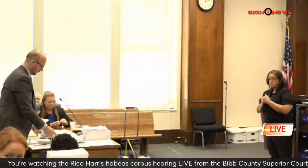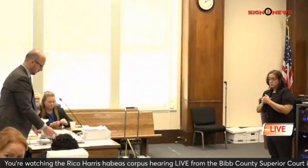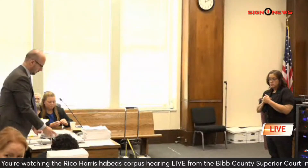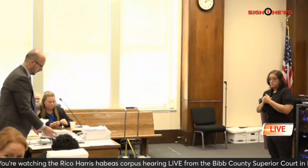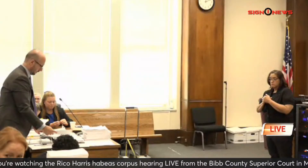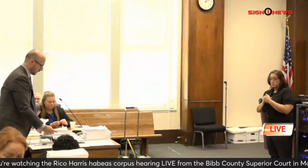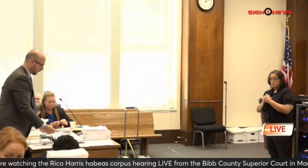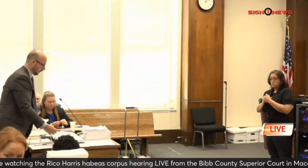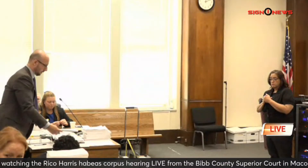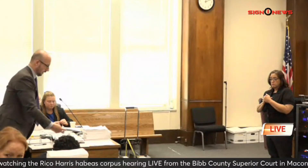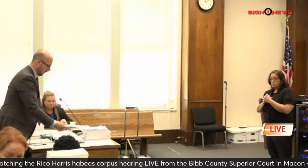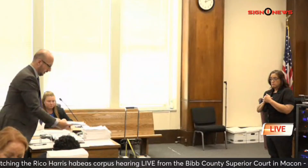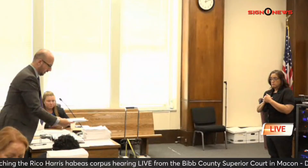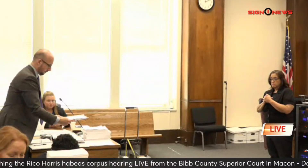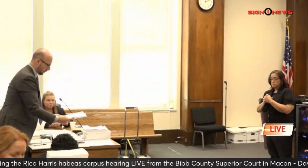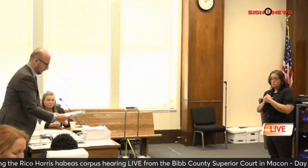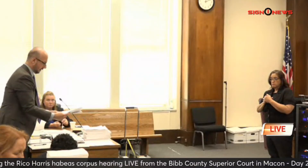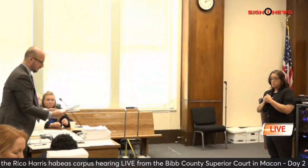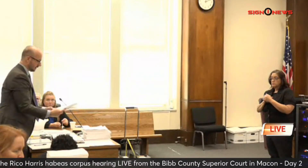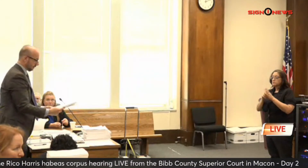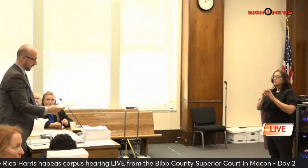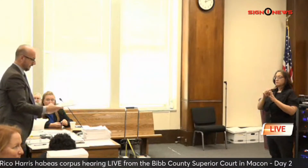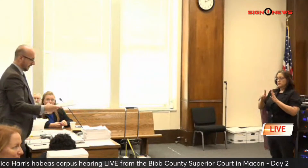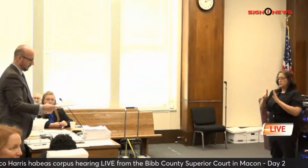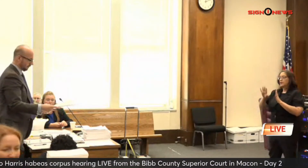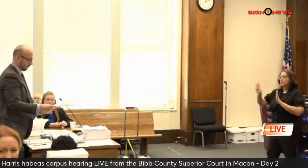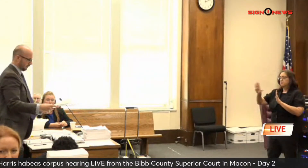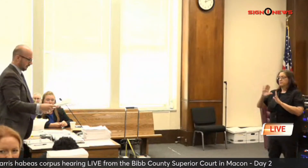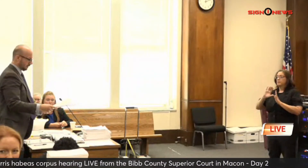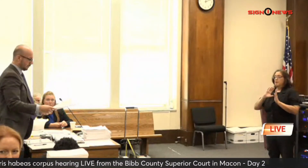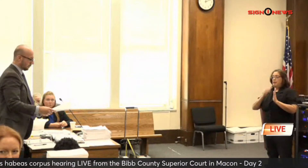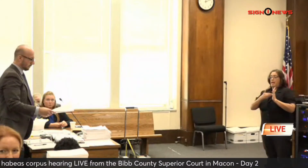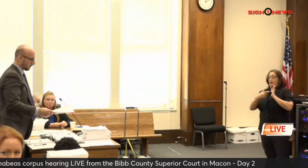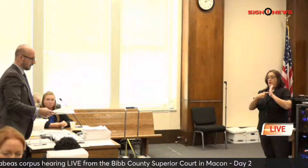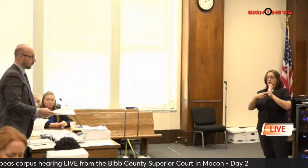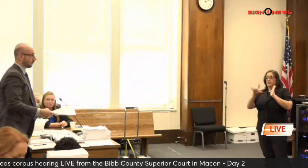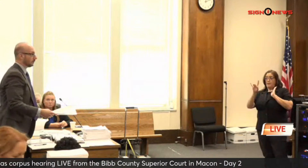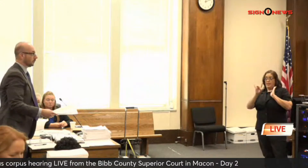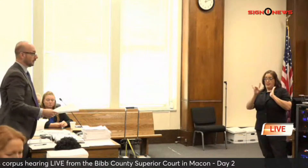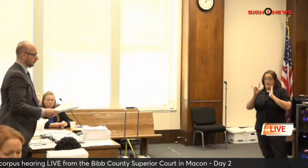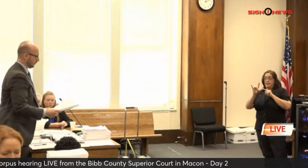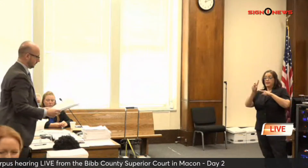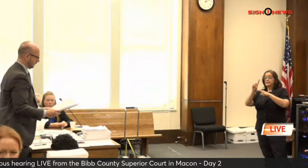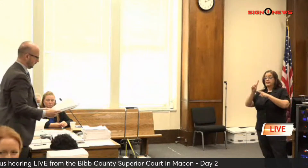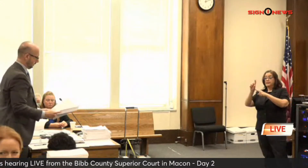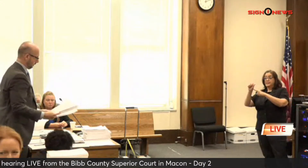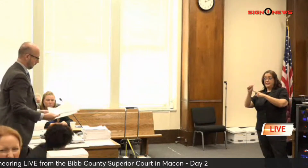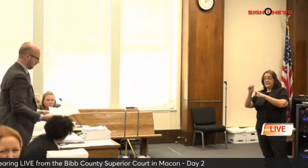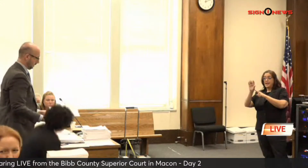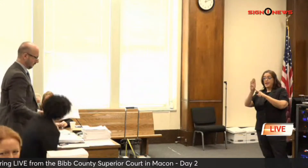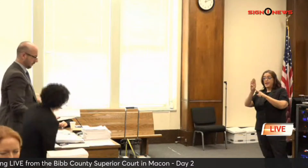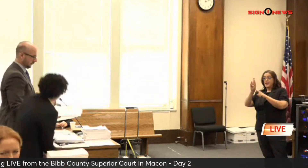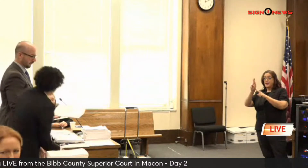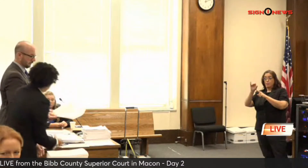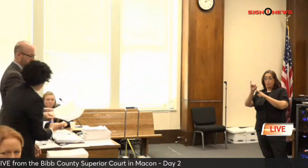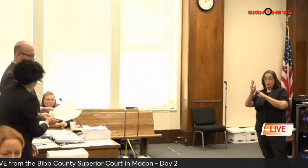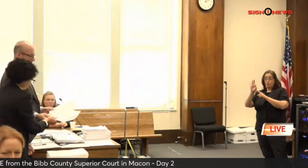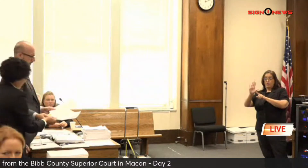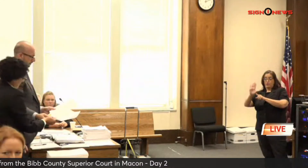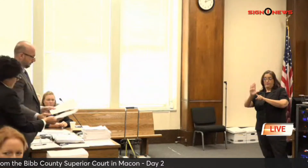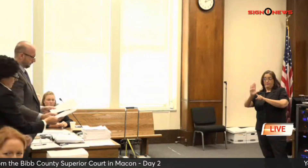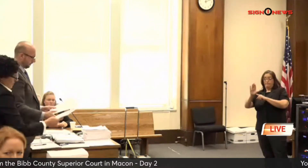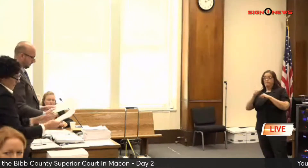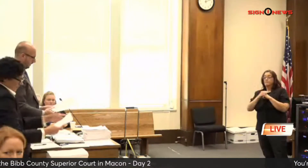It's yours, it's yours. Respondents Exhibit 8 is the brief of the district attorney in petitioner's direct